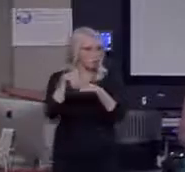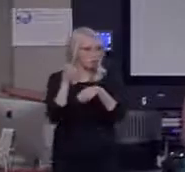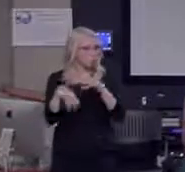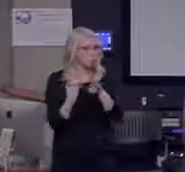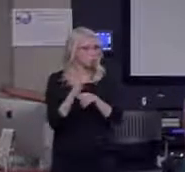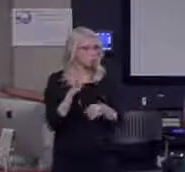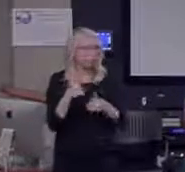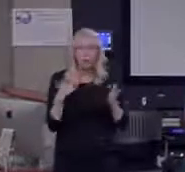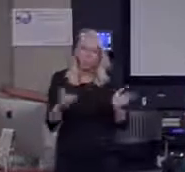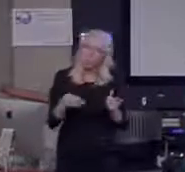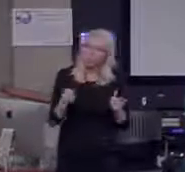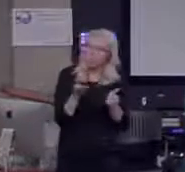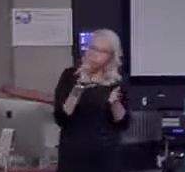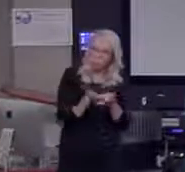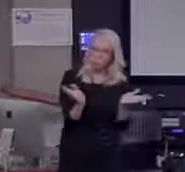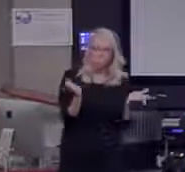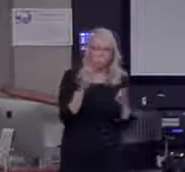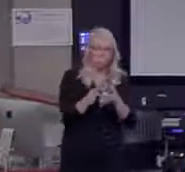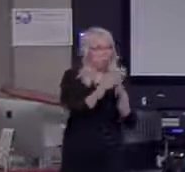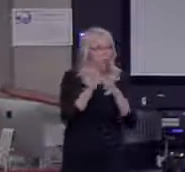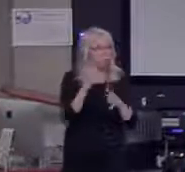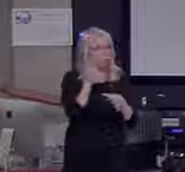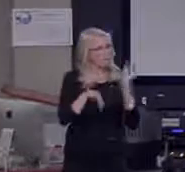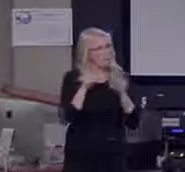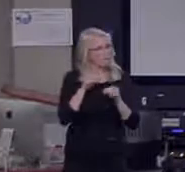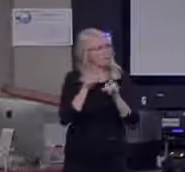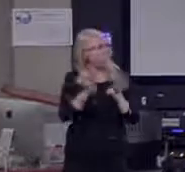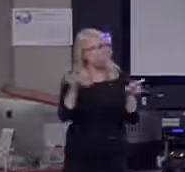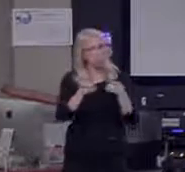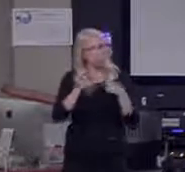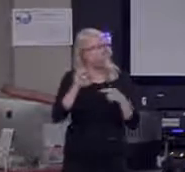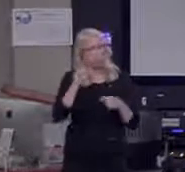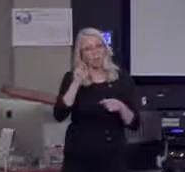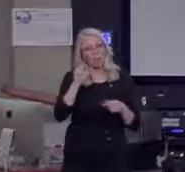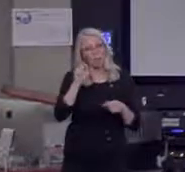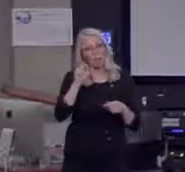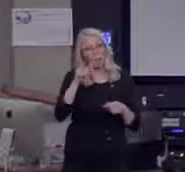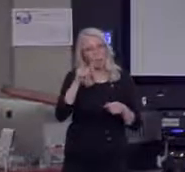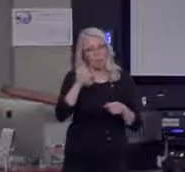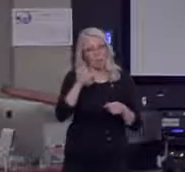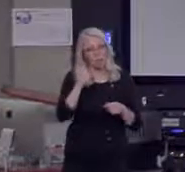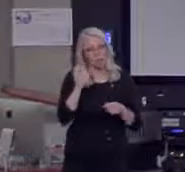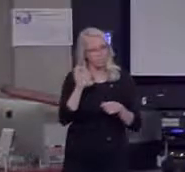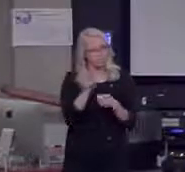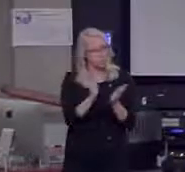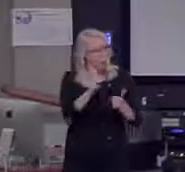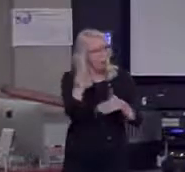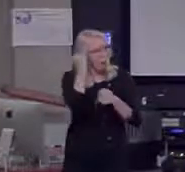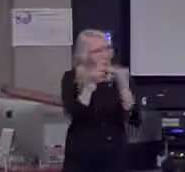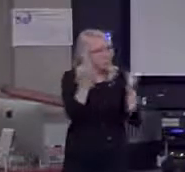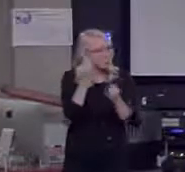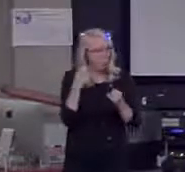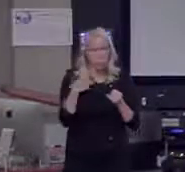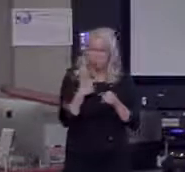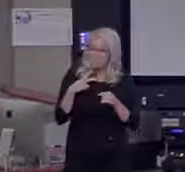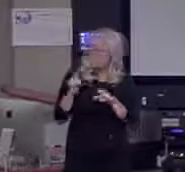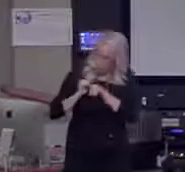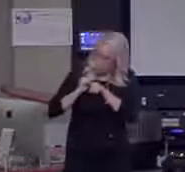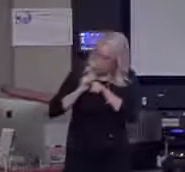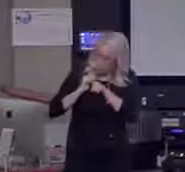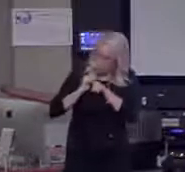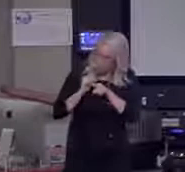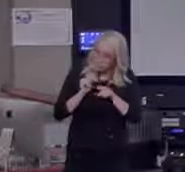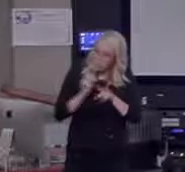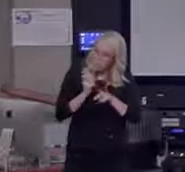out in the marketplace of ideas, because we are trained to be super careful, to